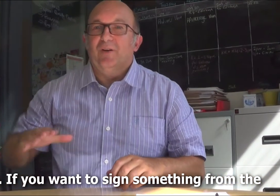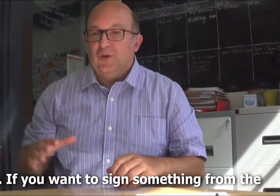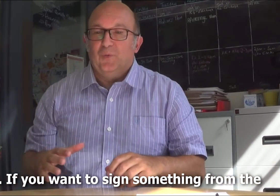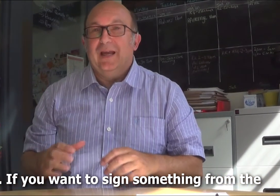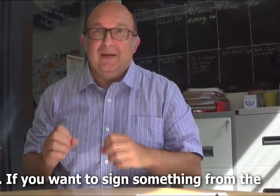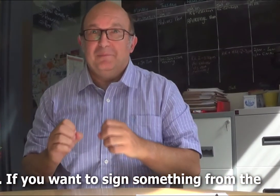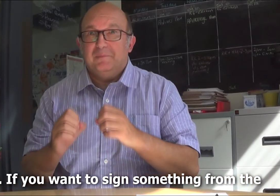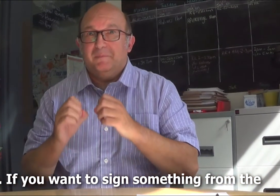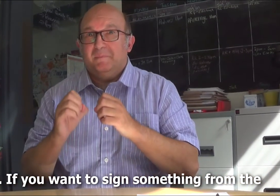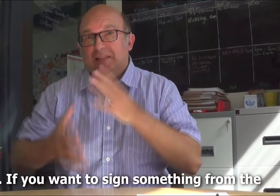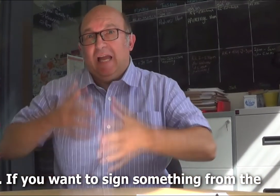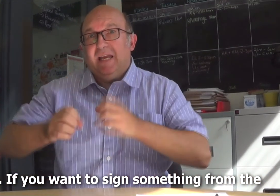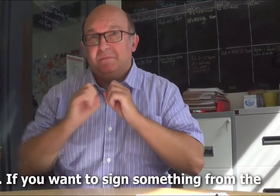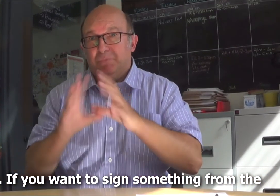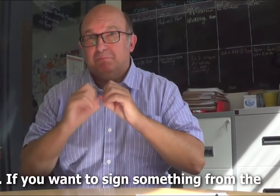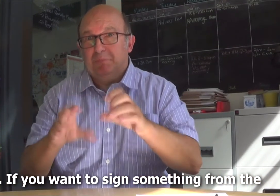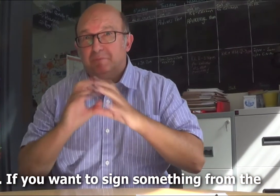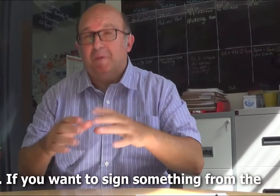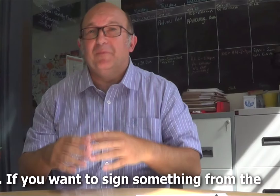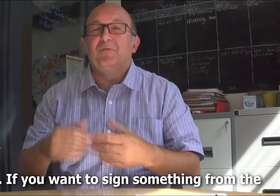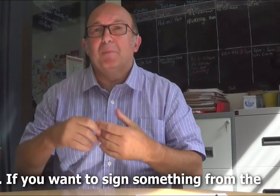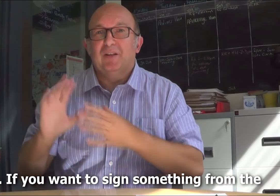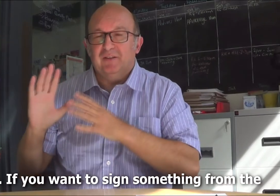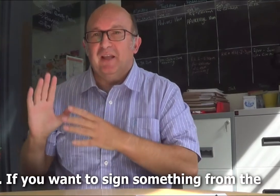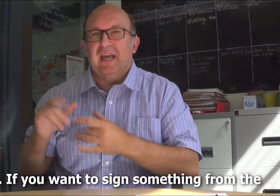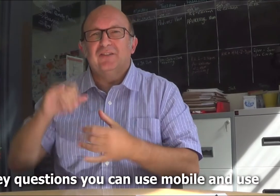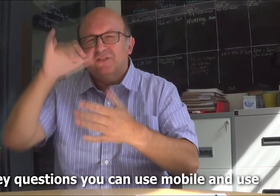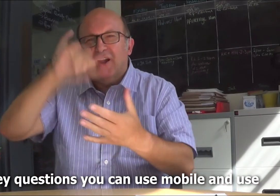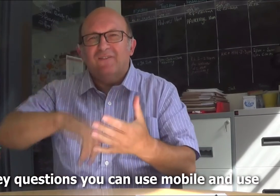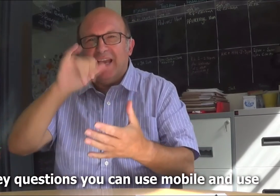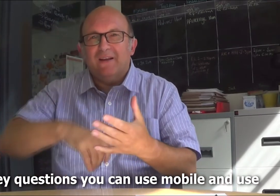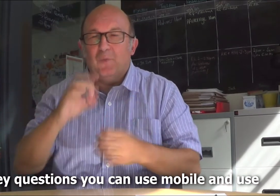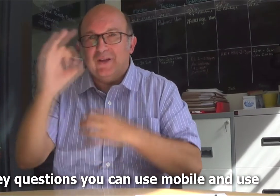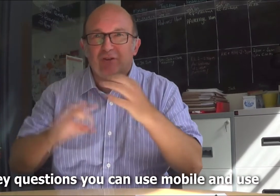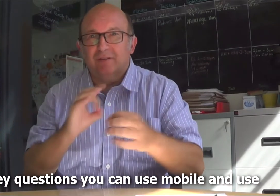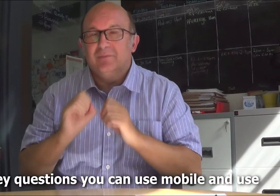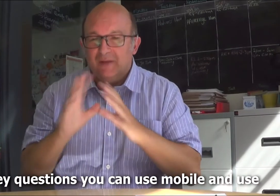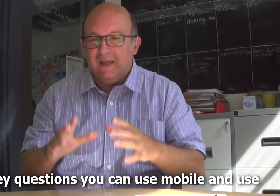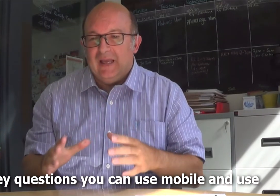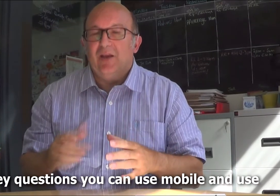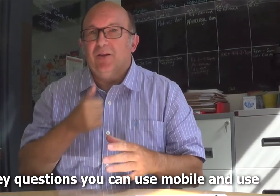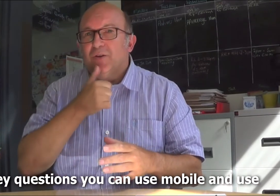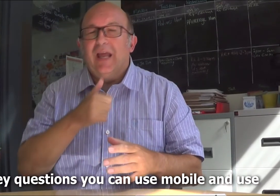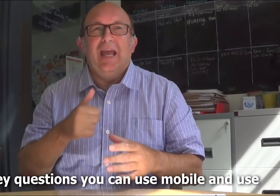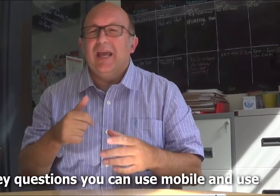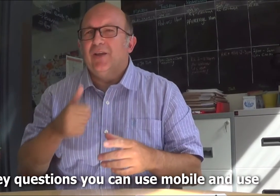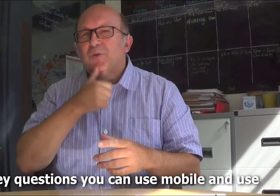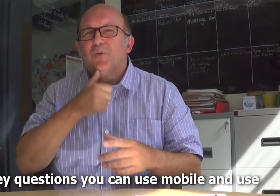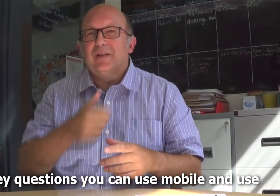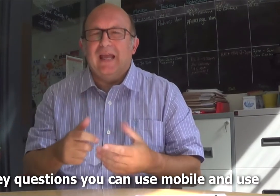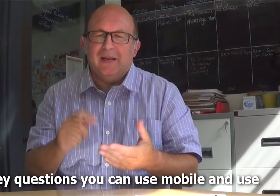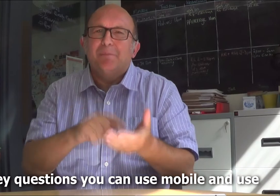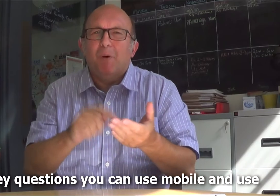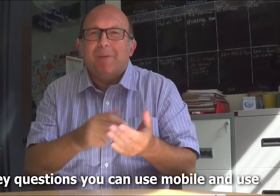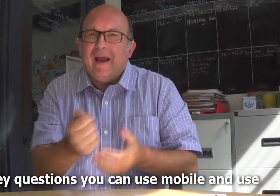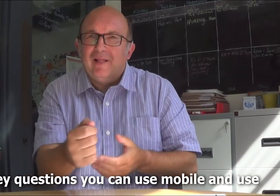You want to find from the survey question, you can